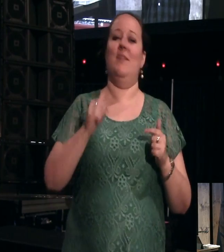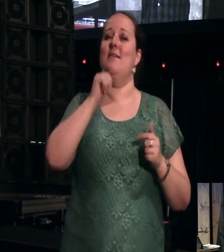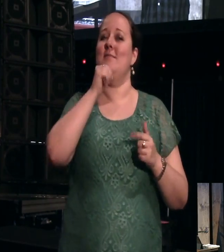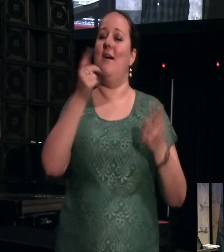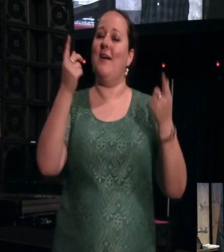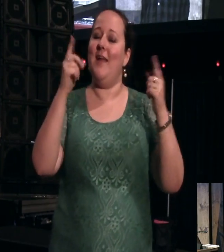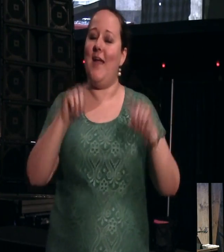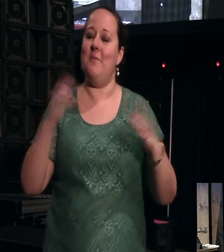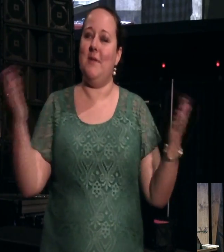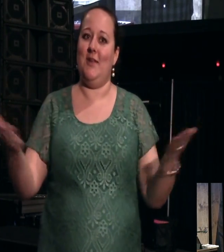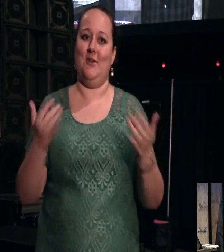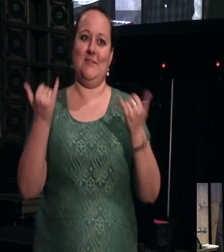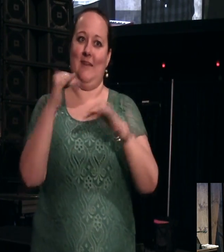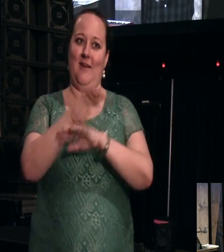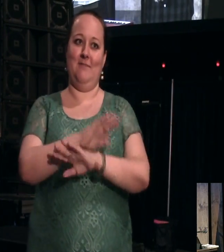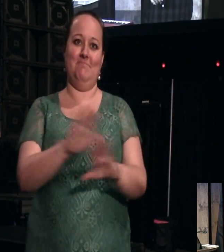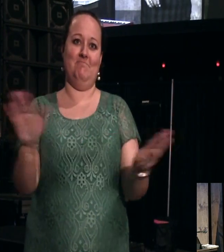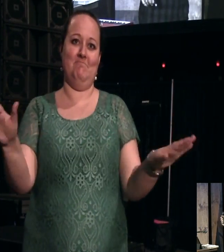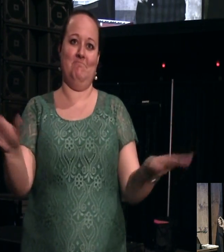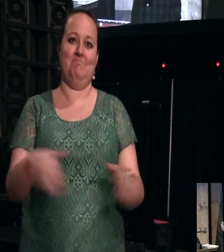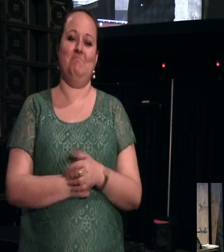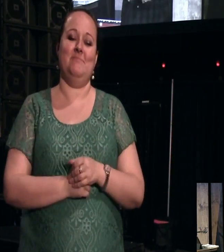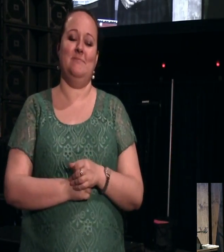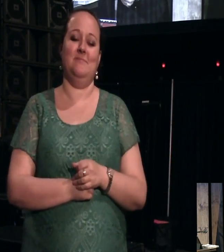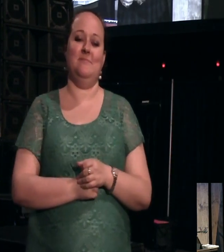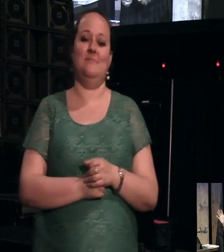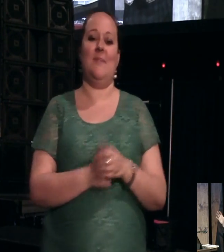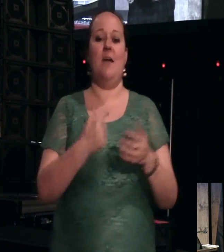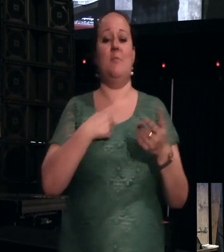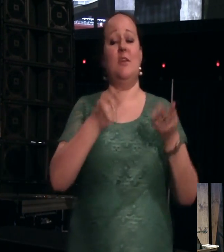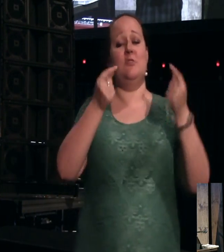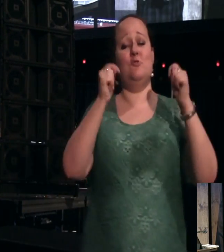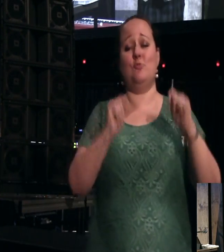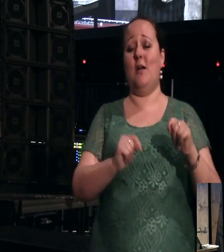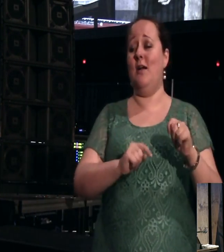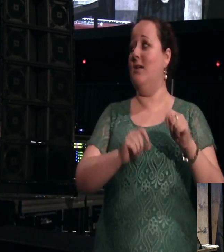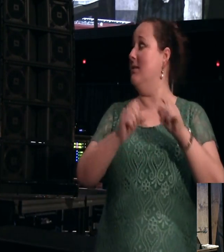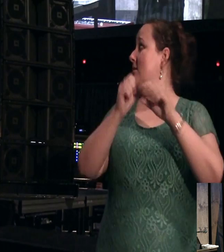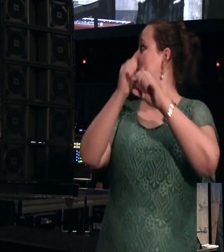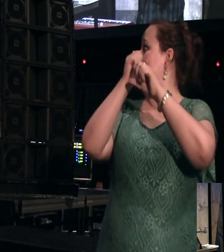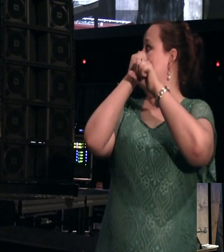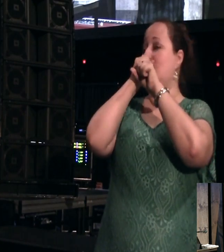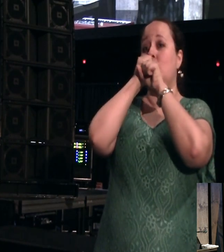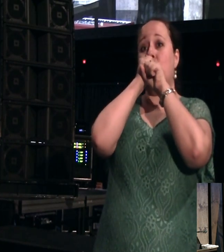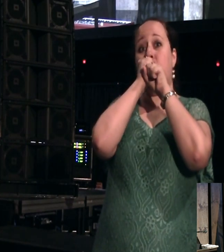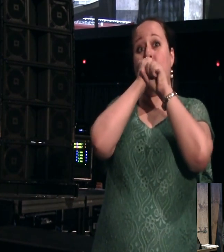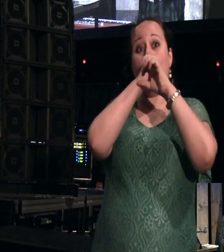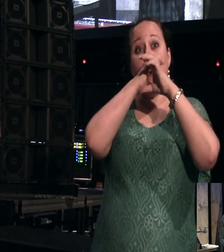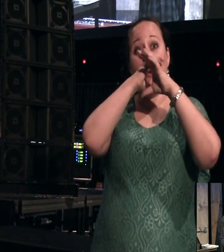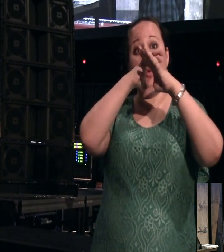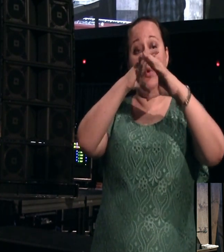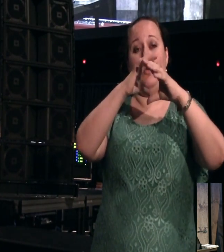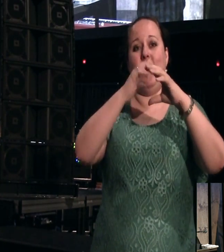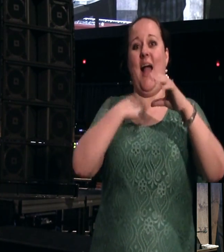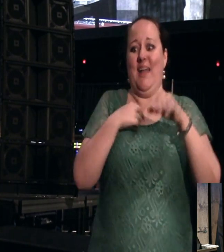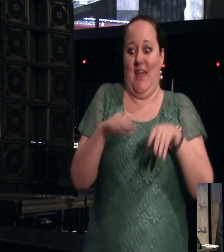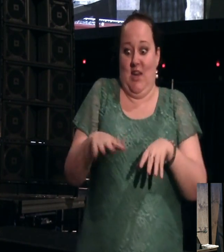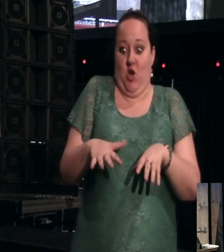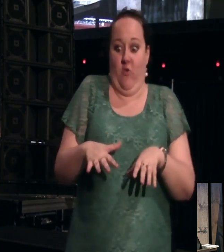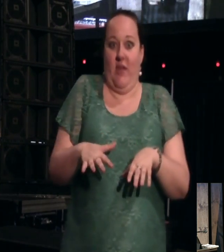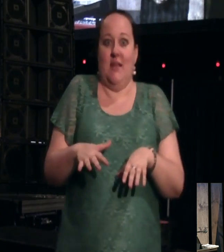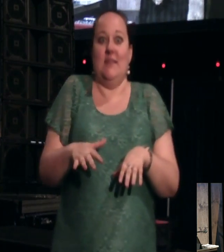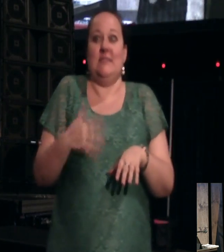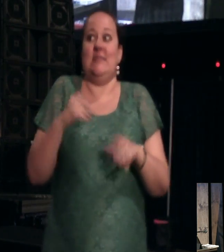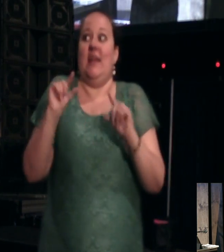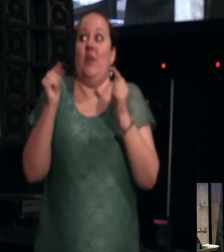Jesus changed my life. Like, that moment is not going to come for anyone here. I'm going to attempt to inflate this